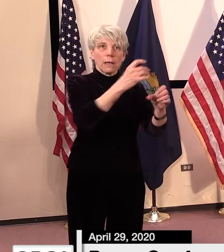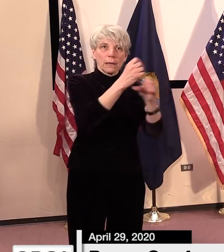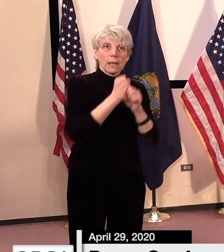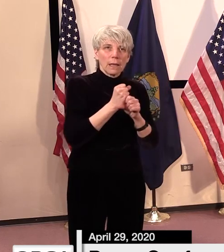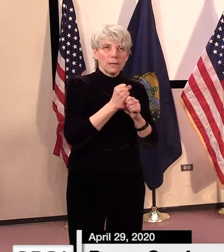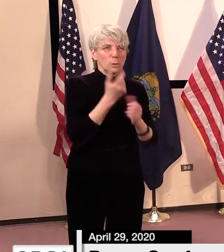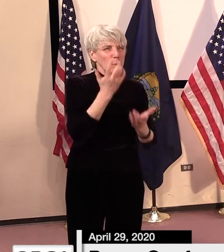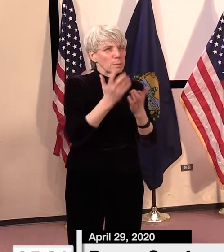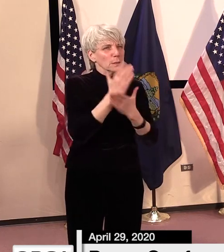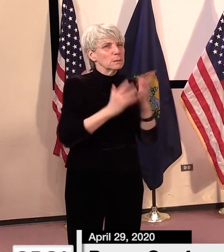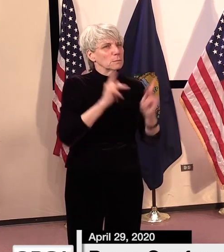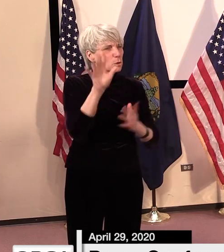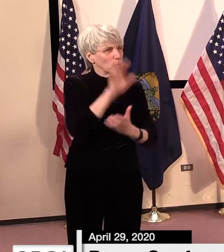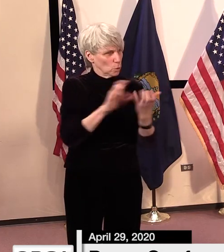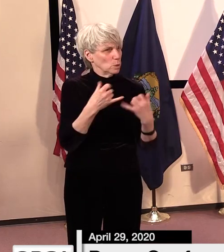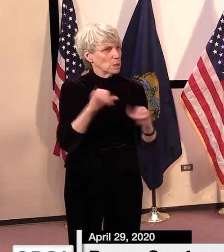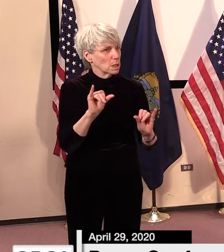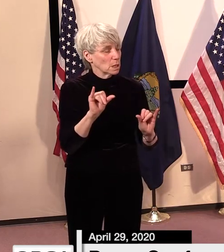Commissioner Harrington?